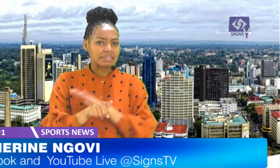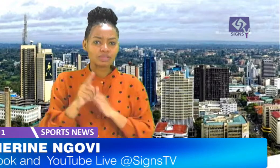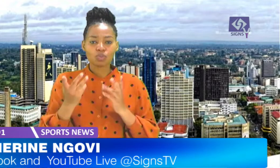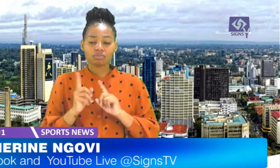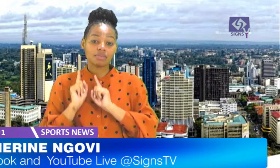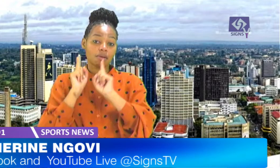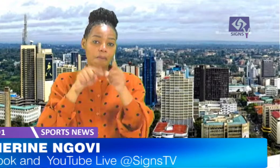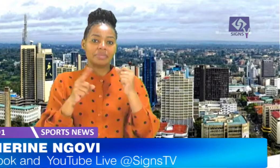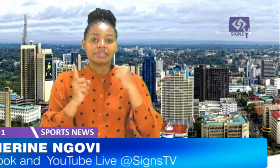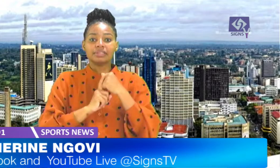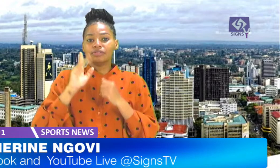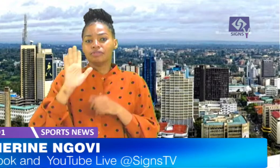Nigeria.